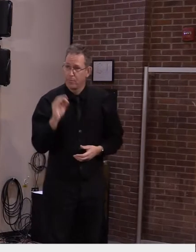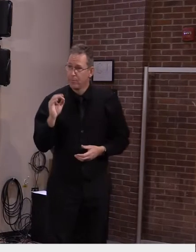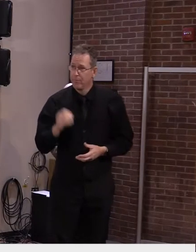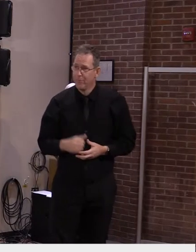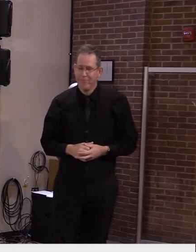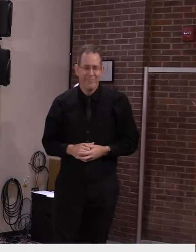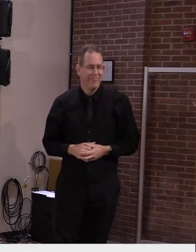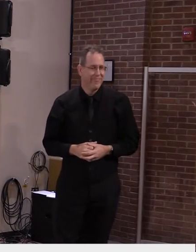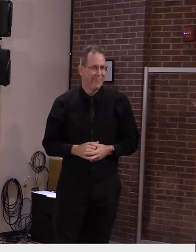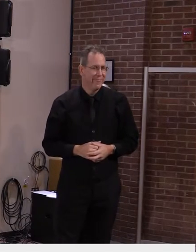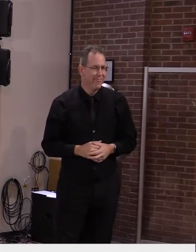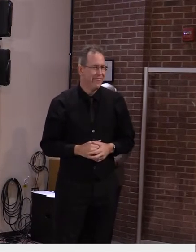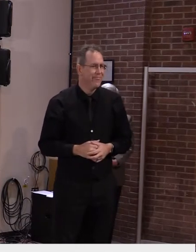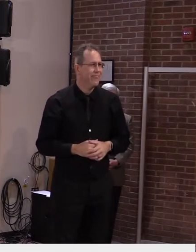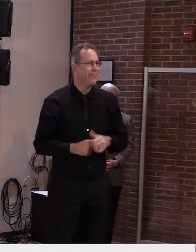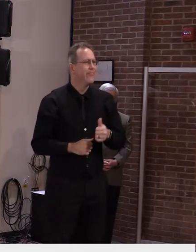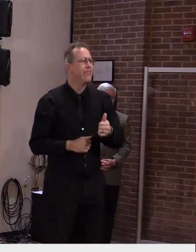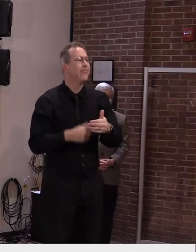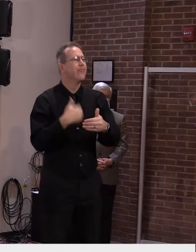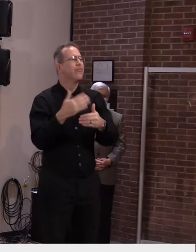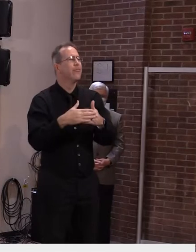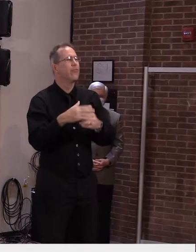Craig, the County Courier.